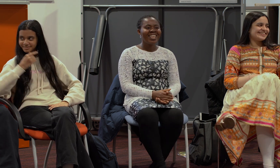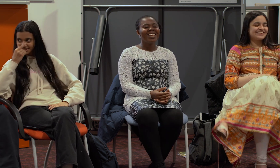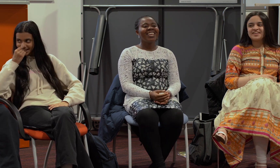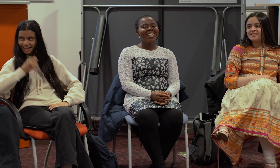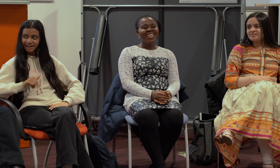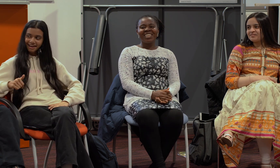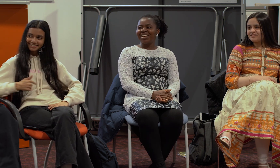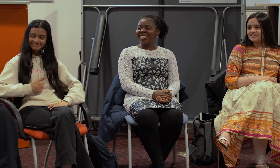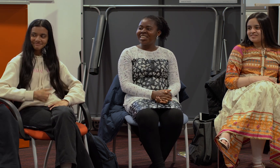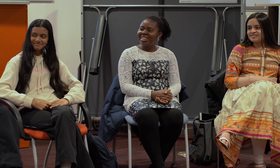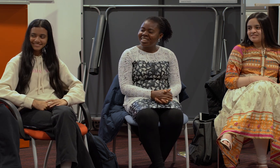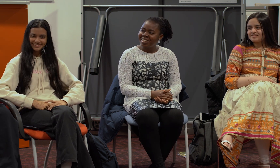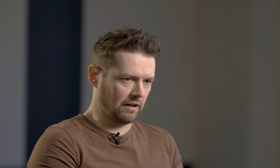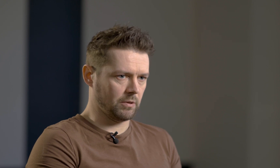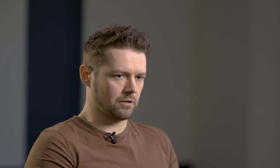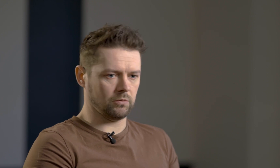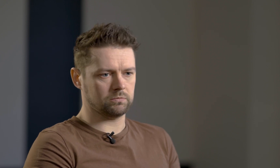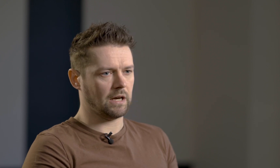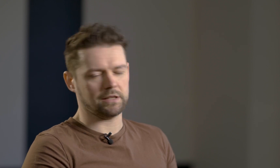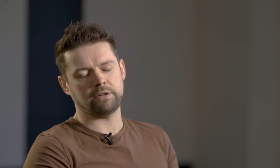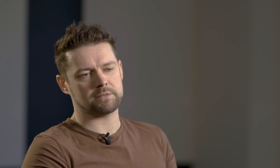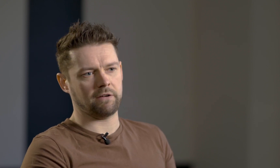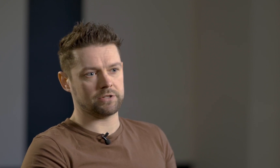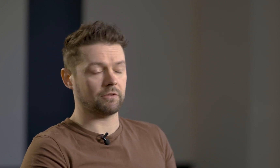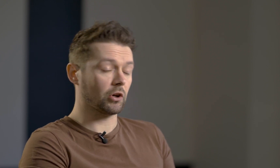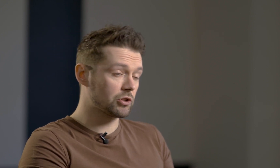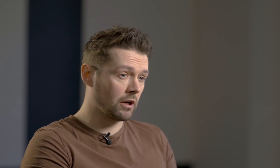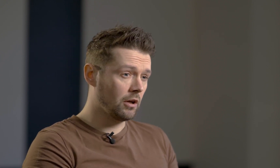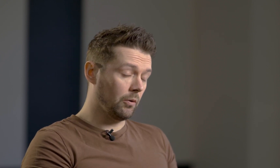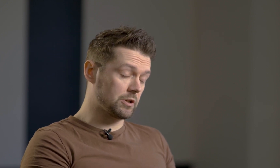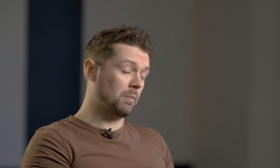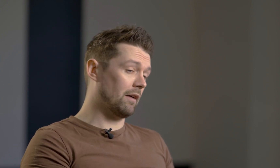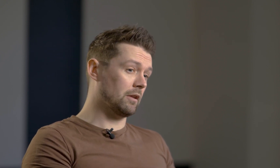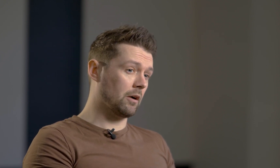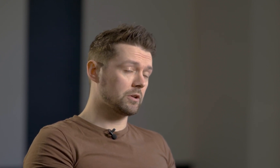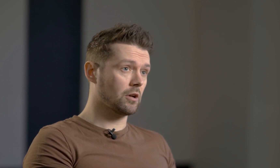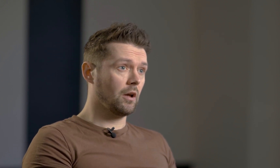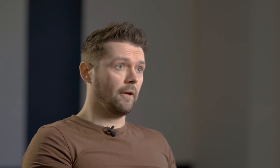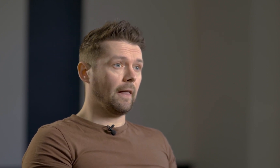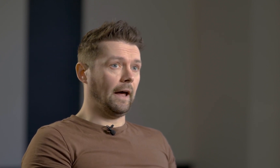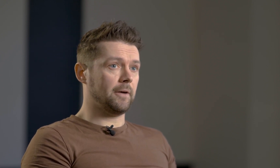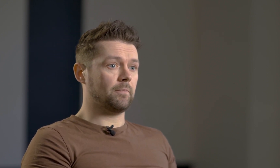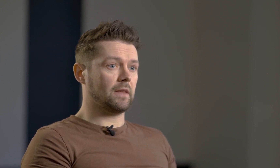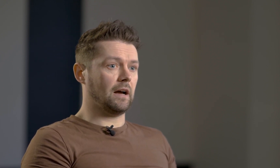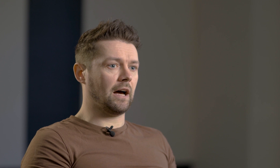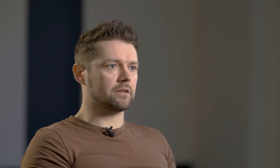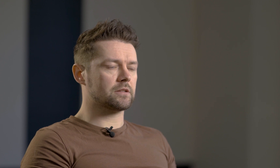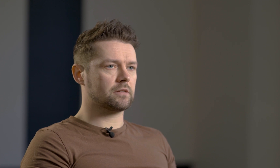from a deaf professional, a deaf person who has lived experience of the culture, which is part of the language, and